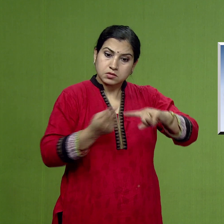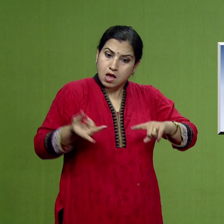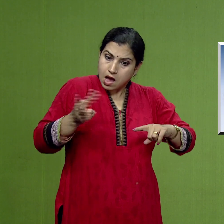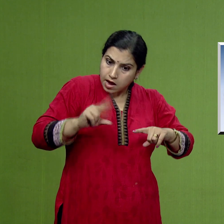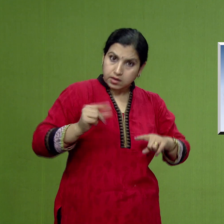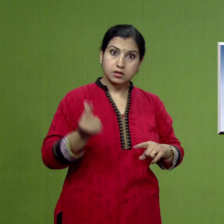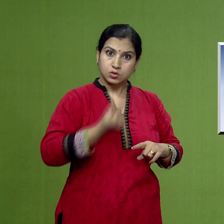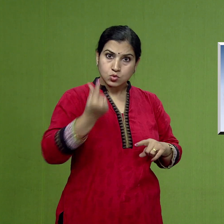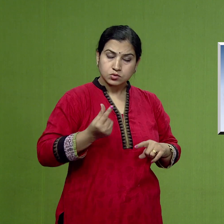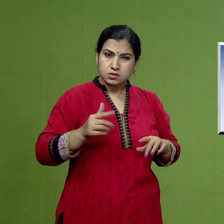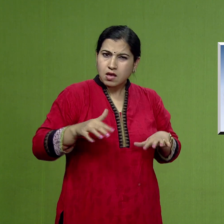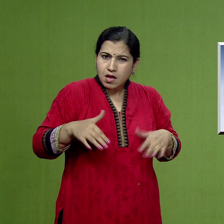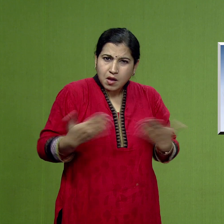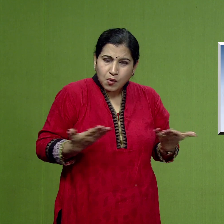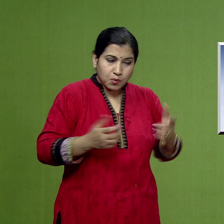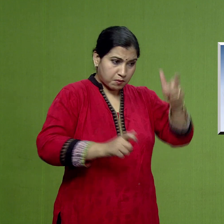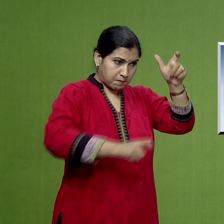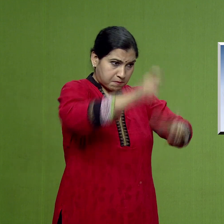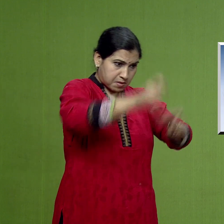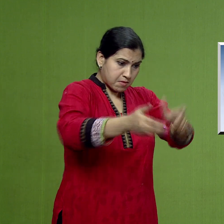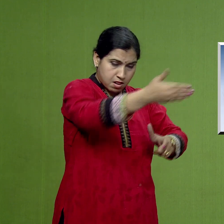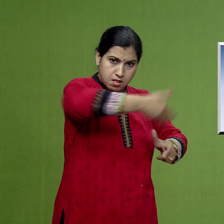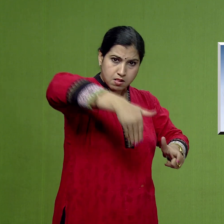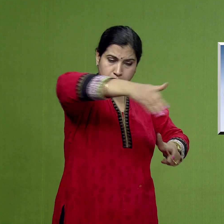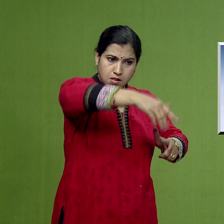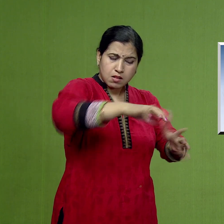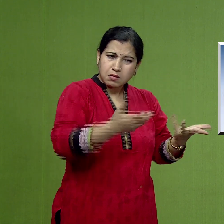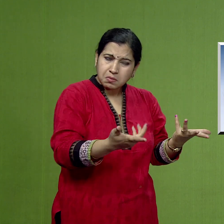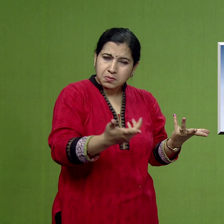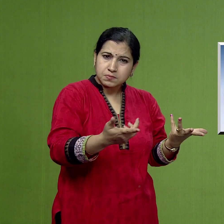how can population be considered a resource?